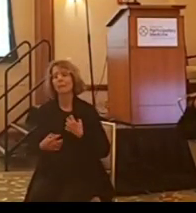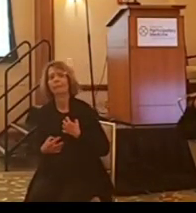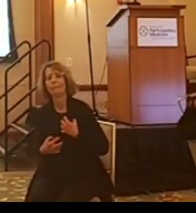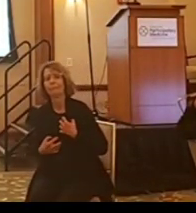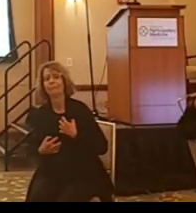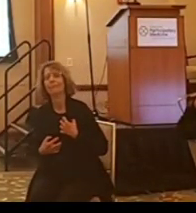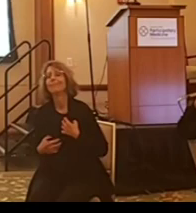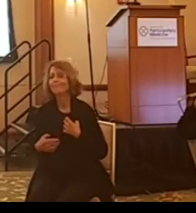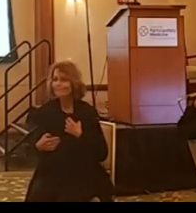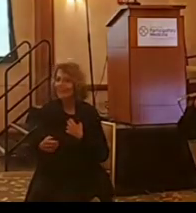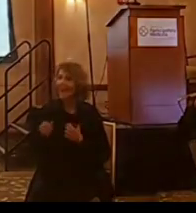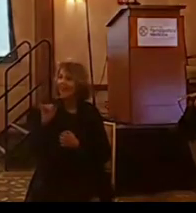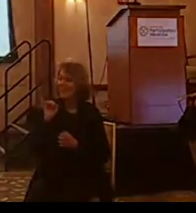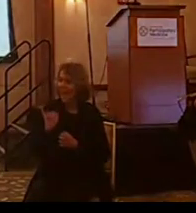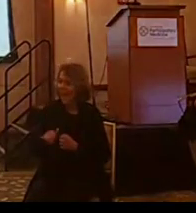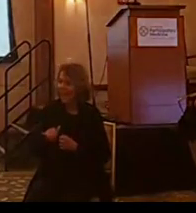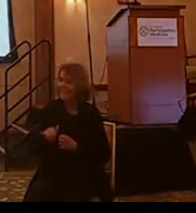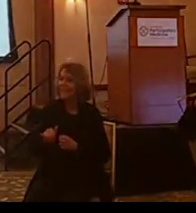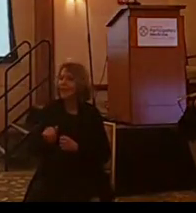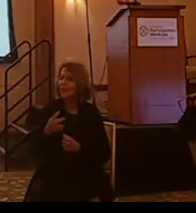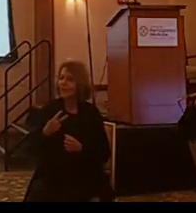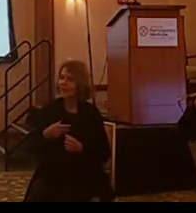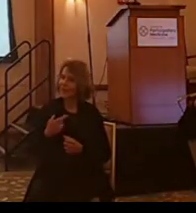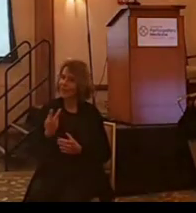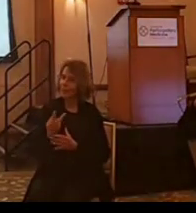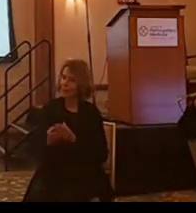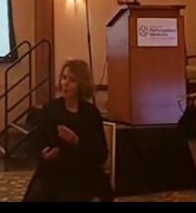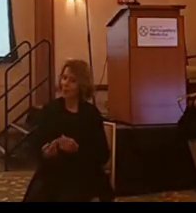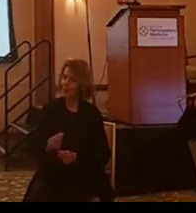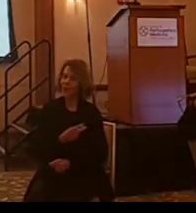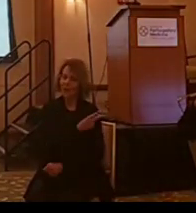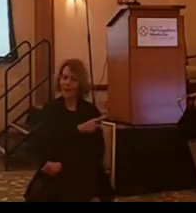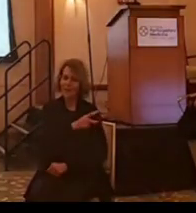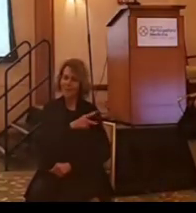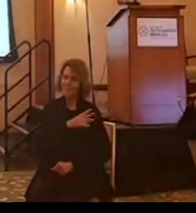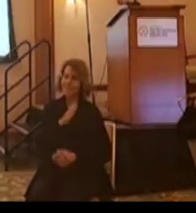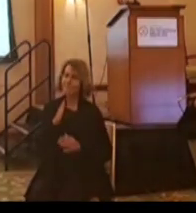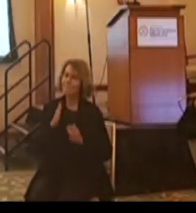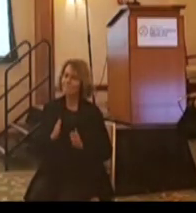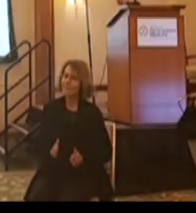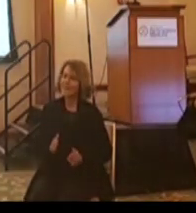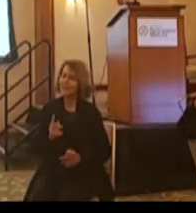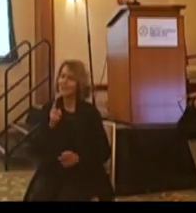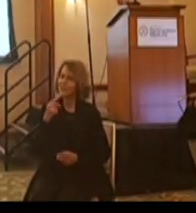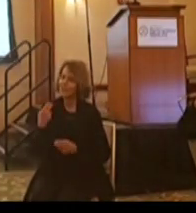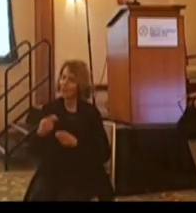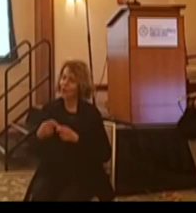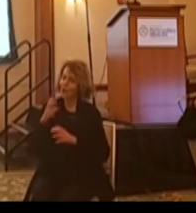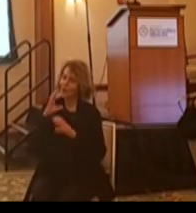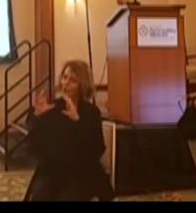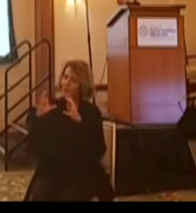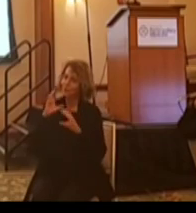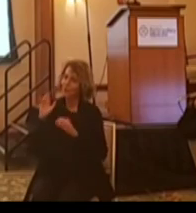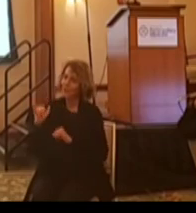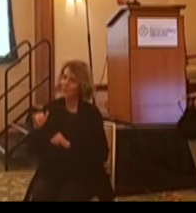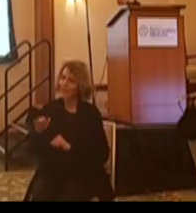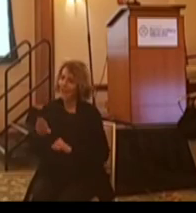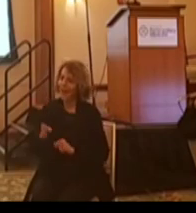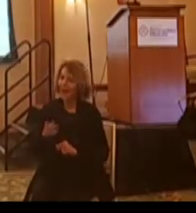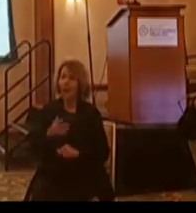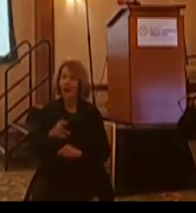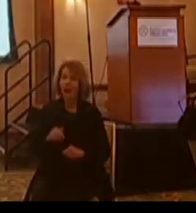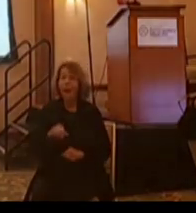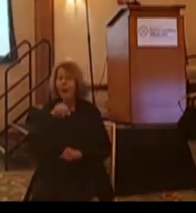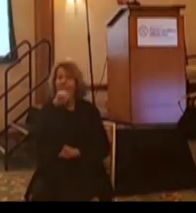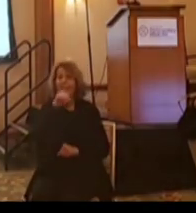sentiment that they would love to be able to communicate, but they really struggle to be able to do that. There really is very little